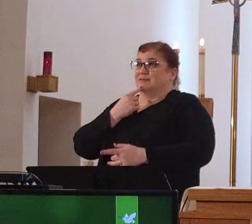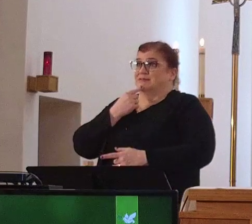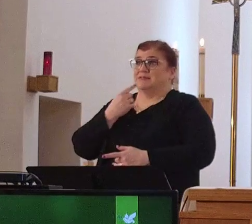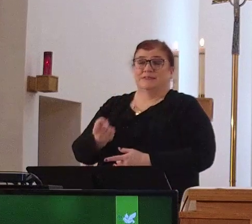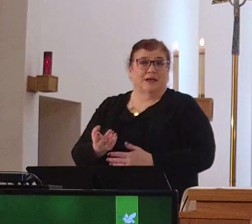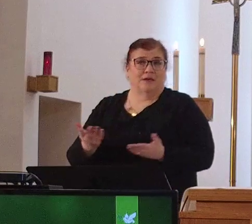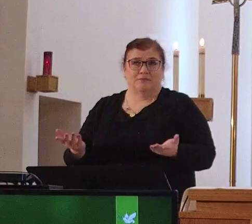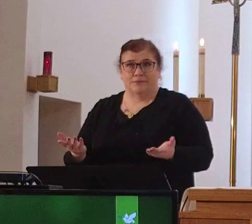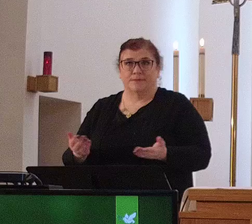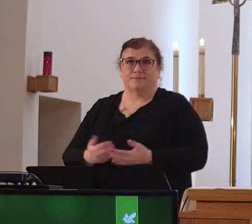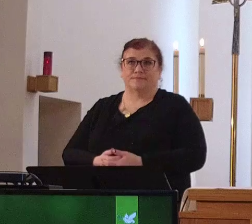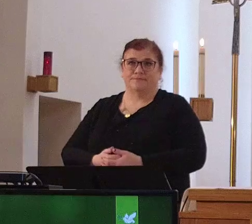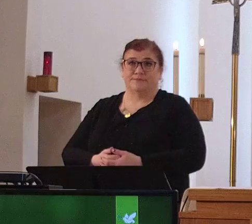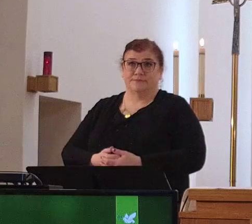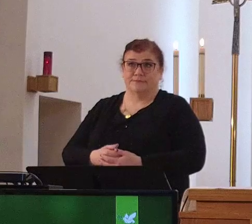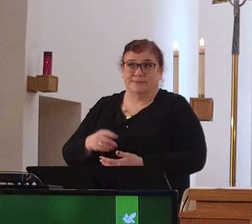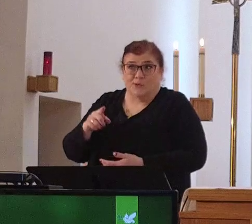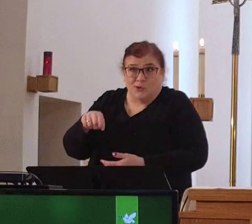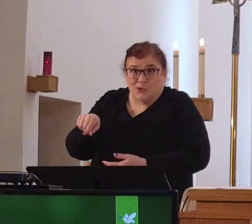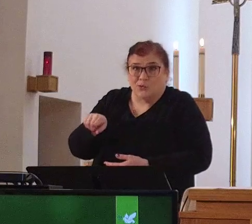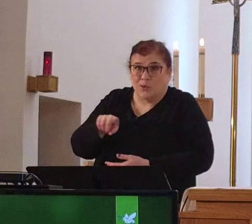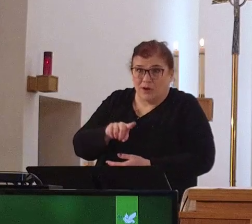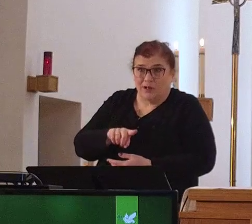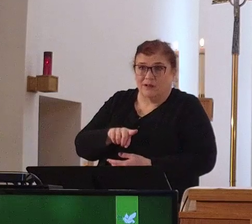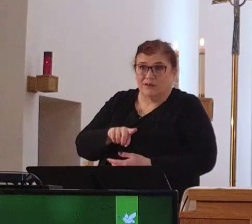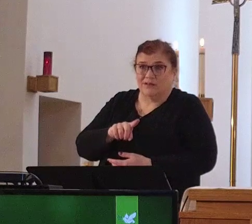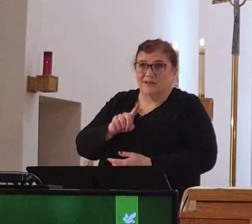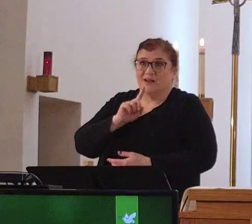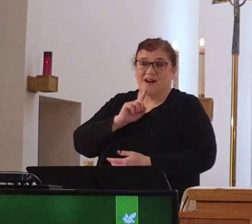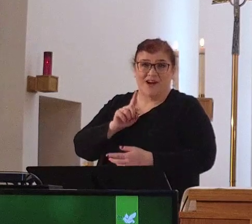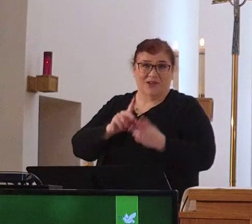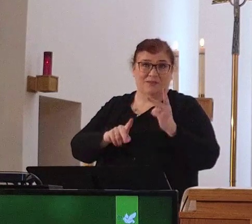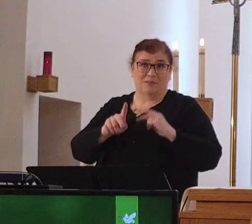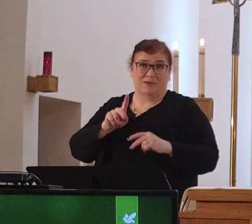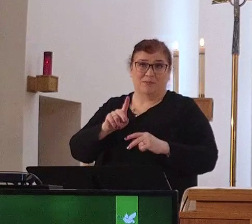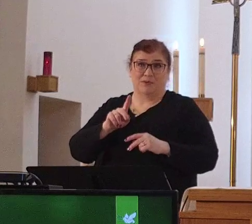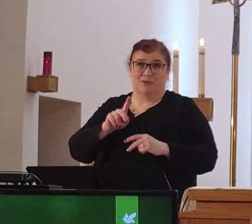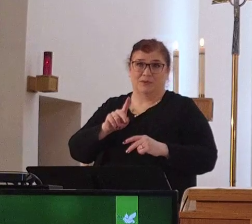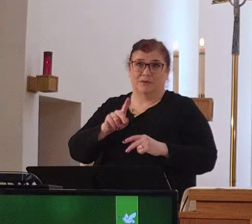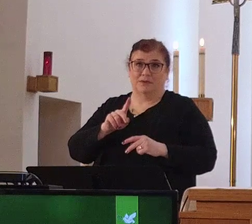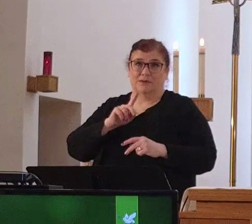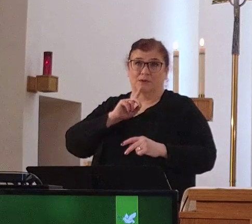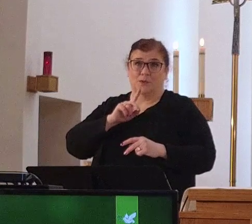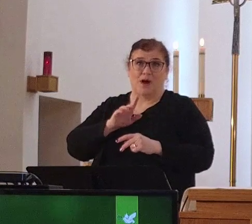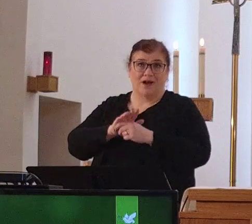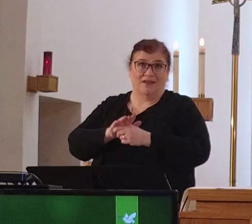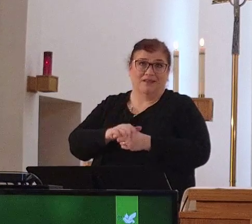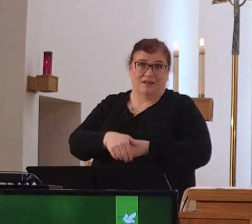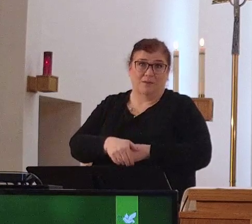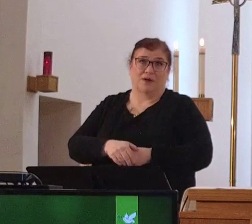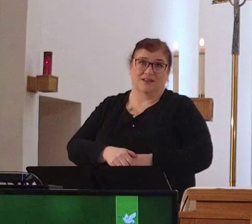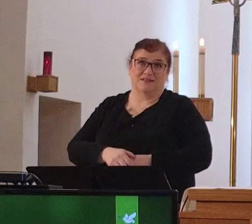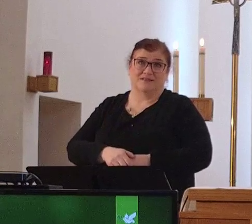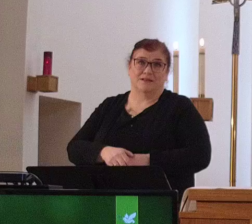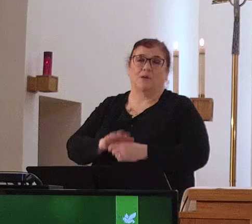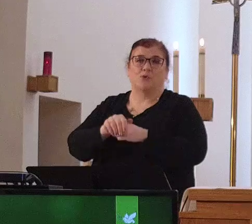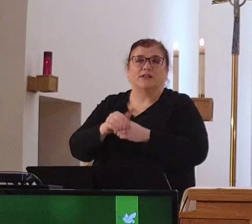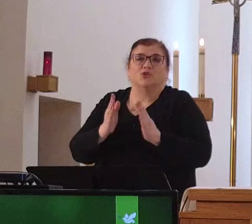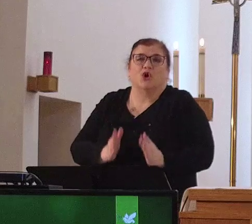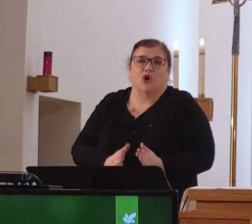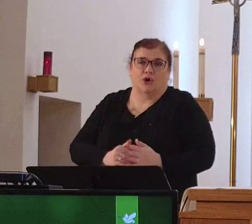saying, well, you all are those who are the oppressed. Or are the